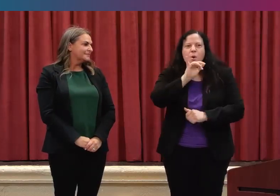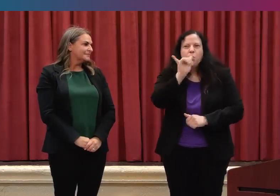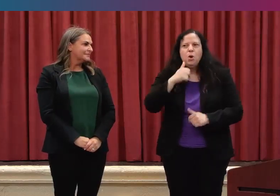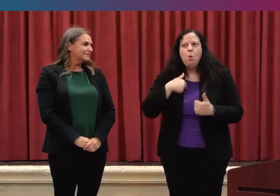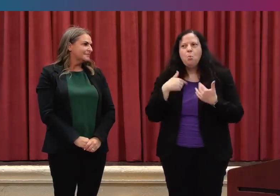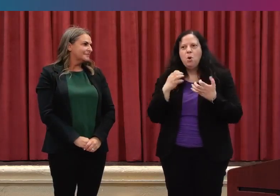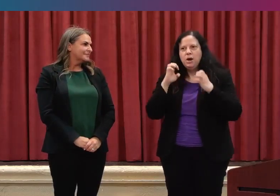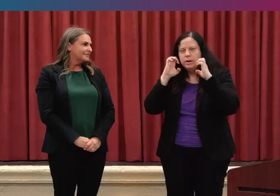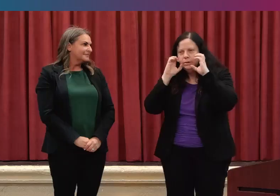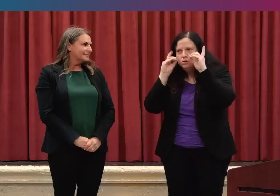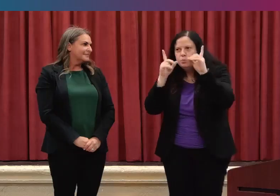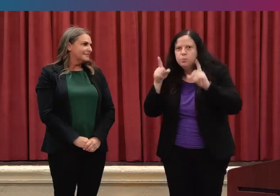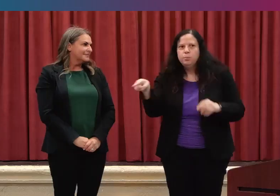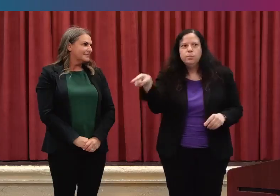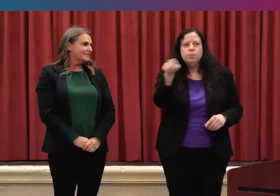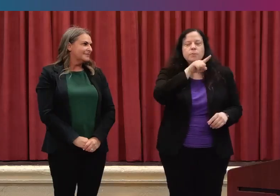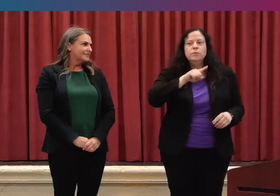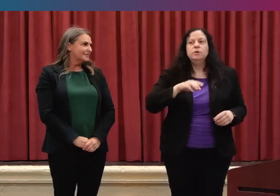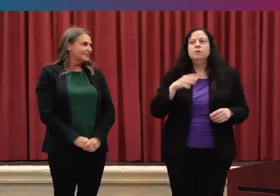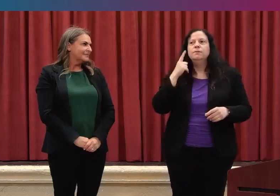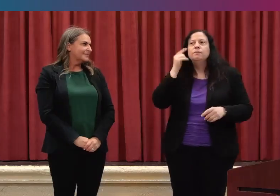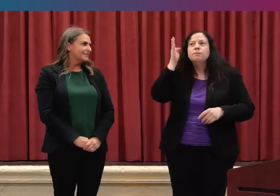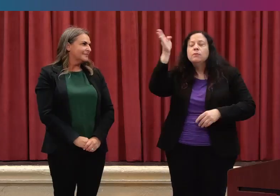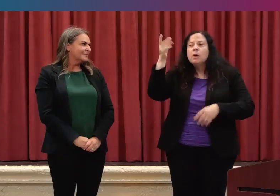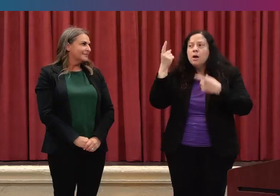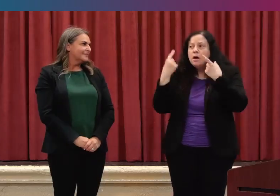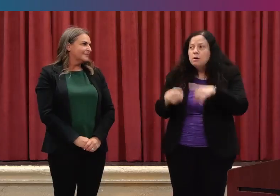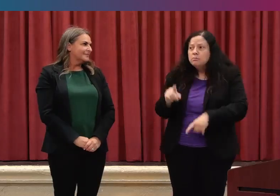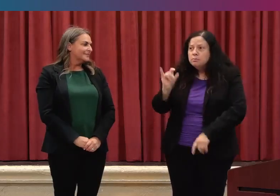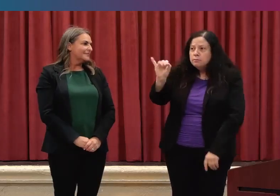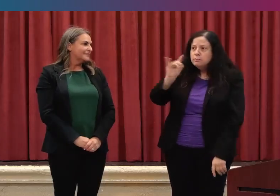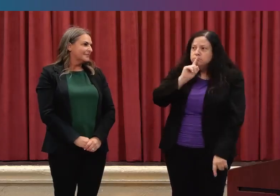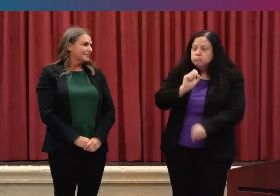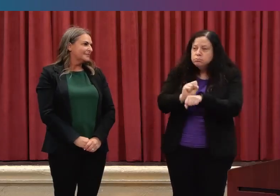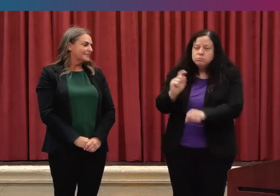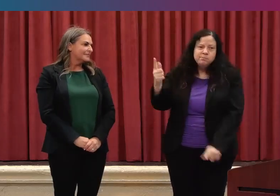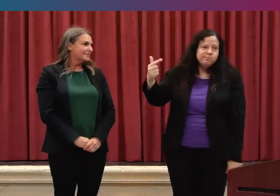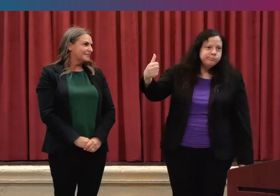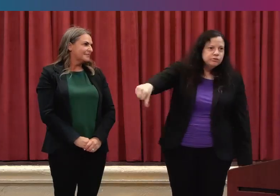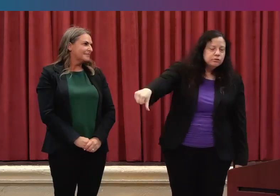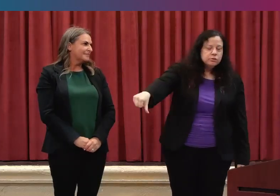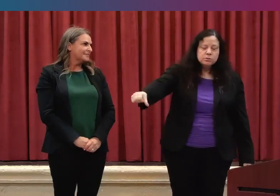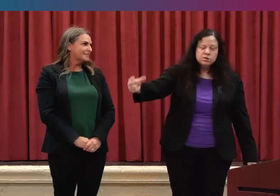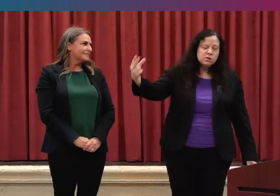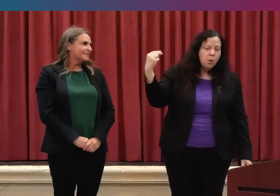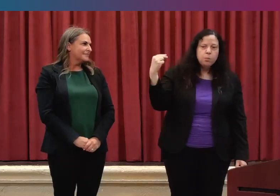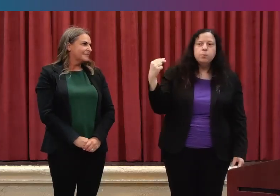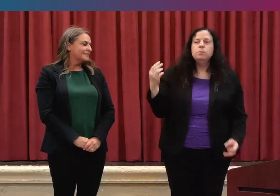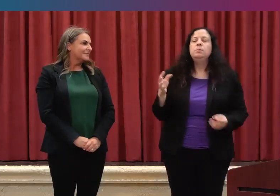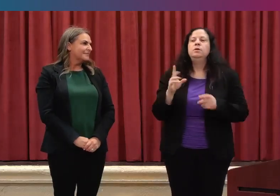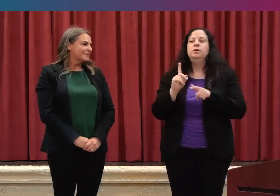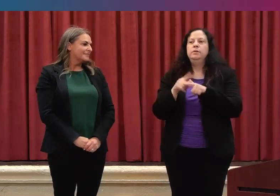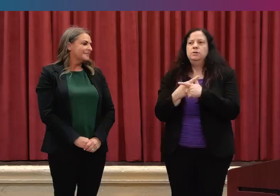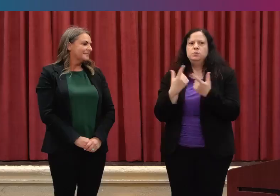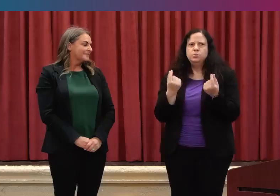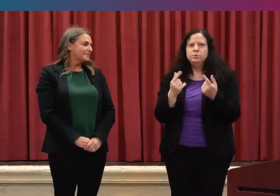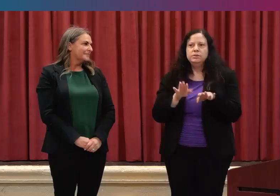all happy to work with you, and we can educate the community. If the future happens, if you're denied, you're told